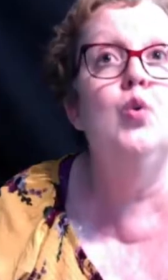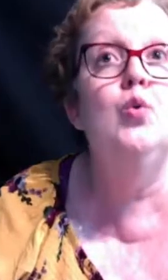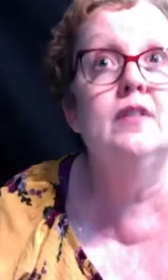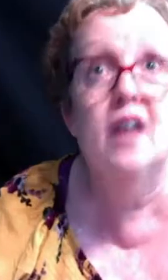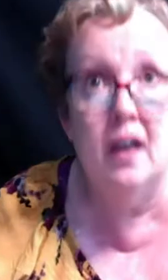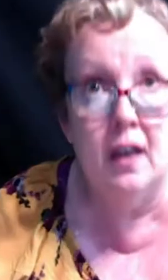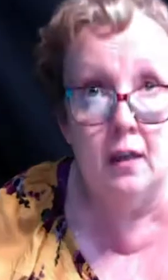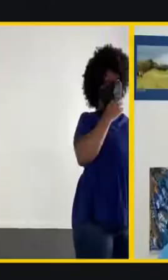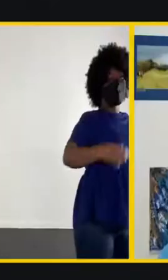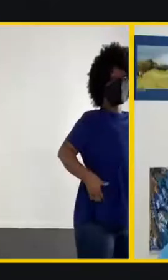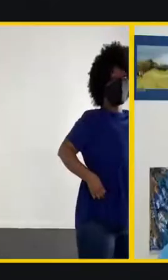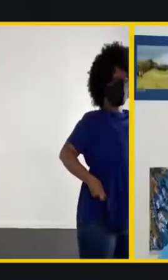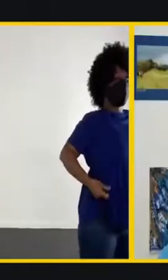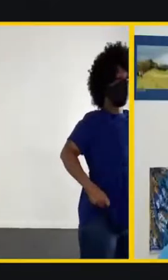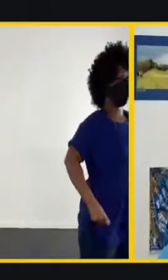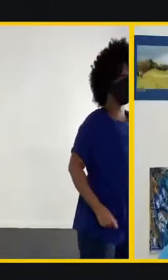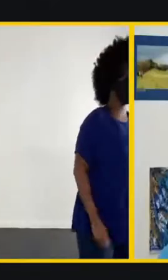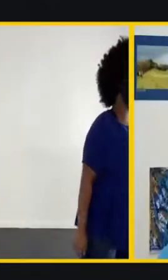who said,